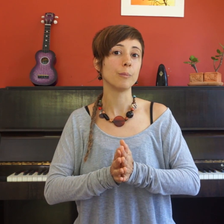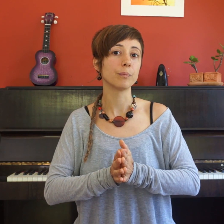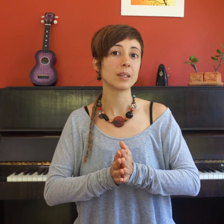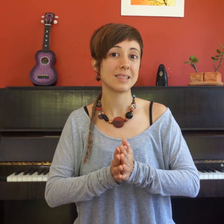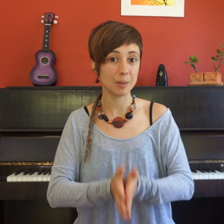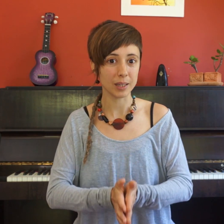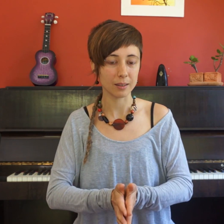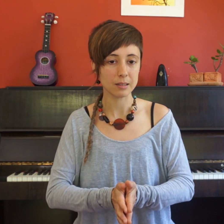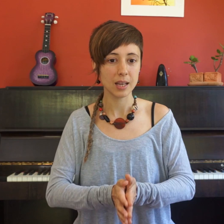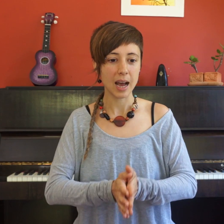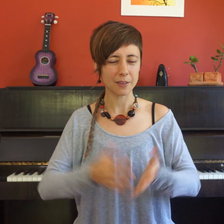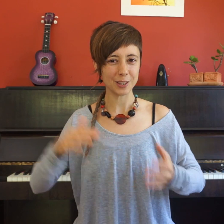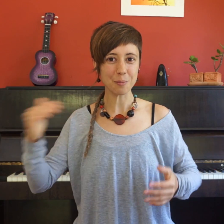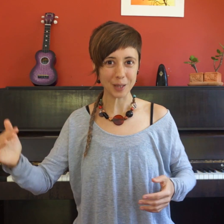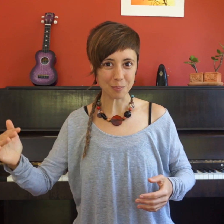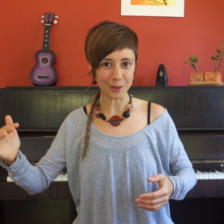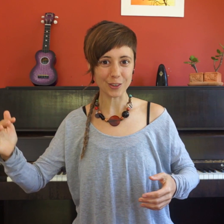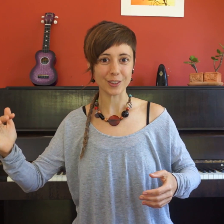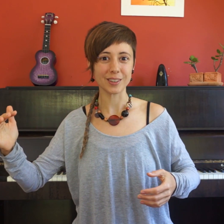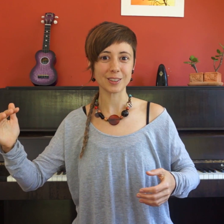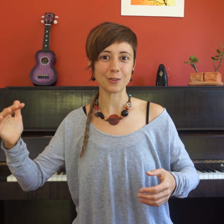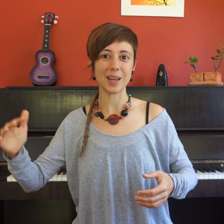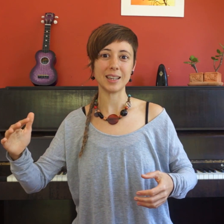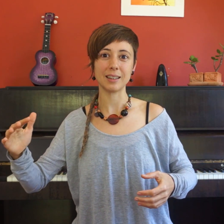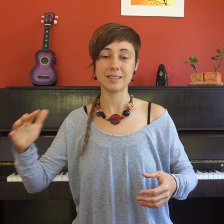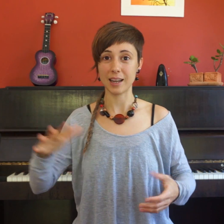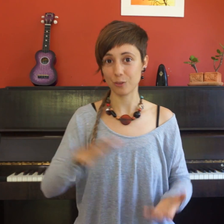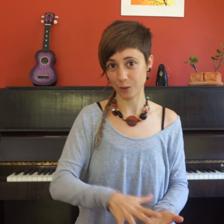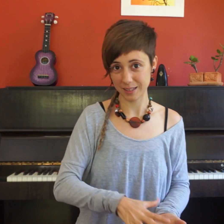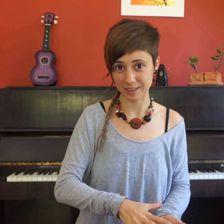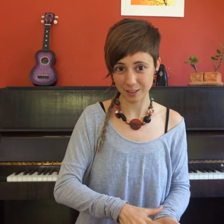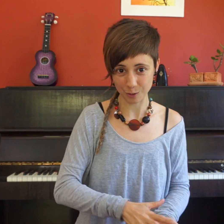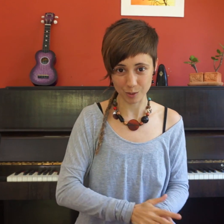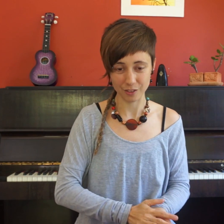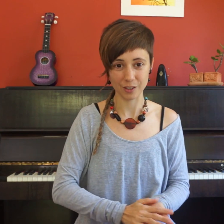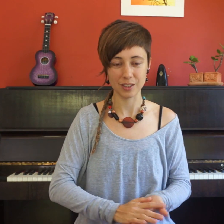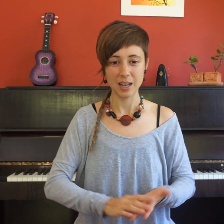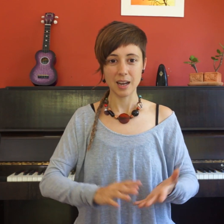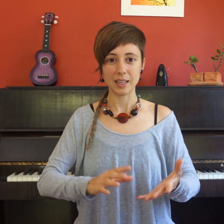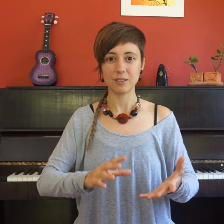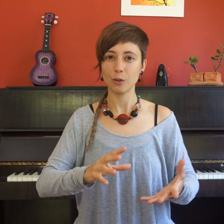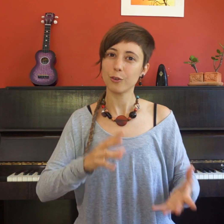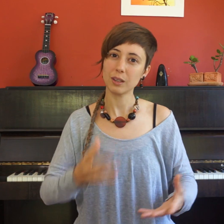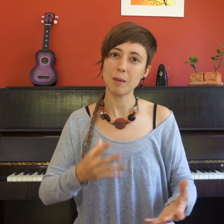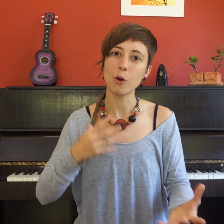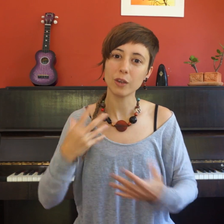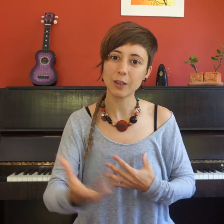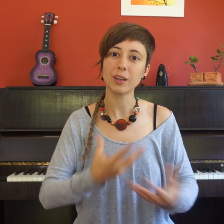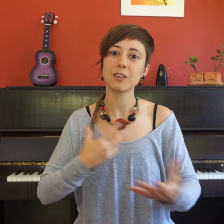for siblings. I've seen a big brother creating signs for his little brothers. It's offering them early